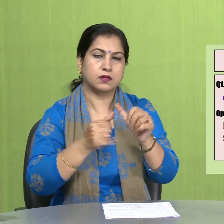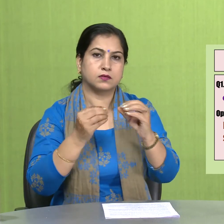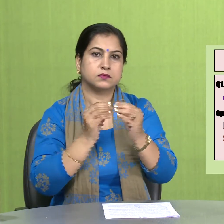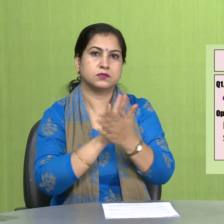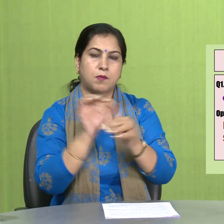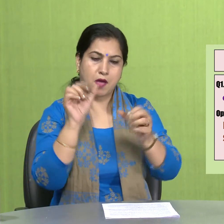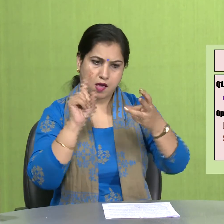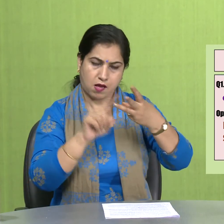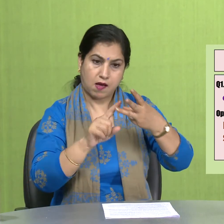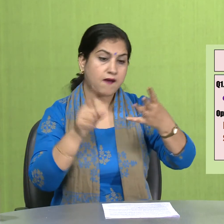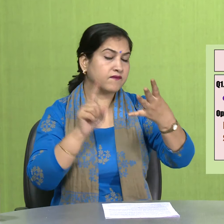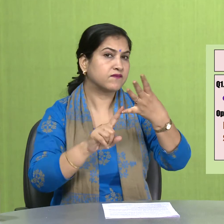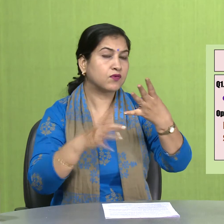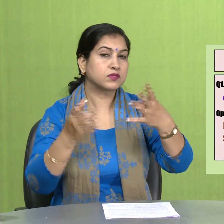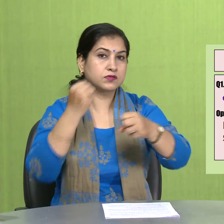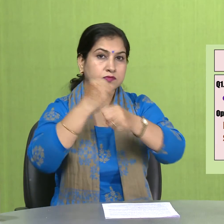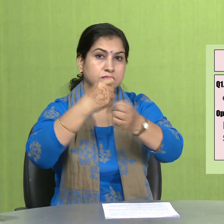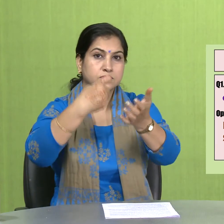The fourth option is Gram Sabha.